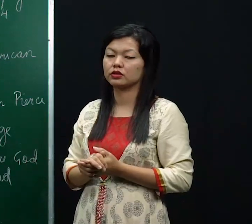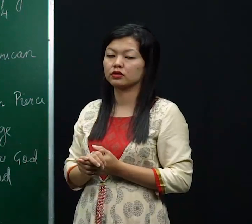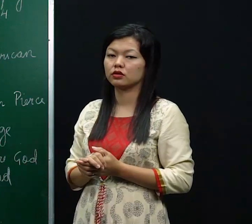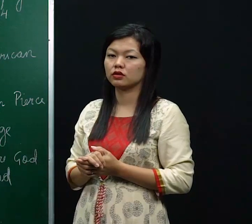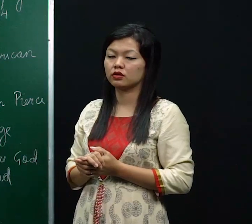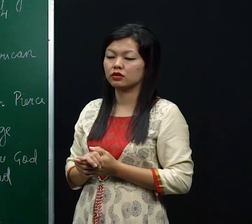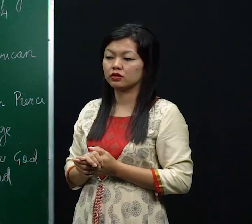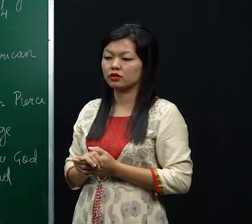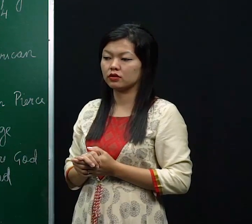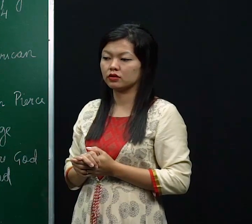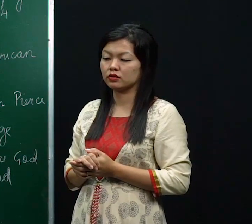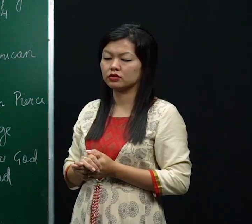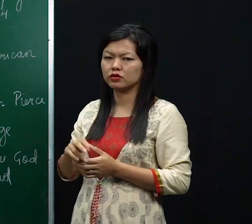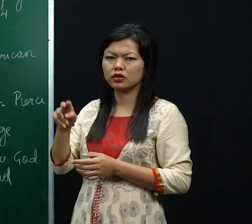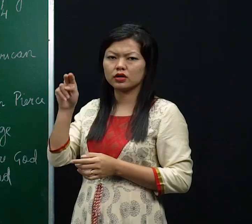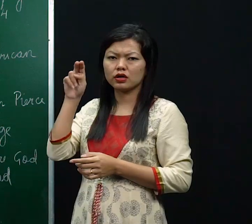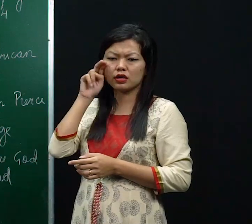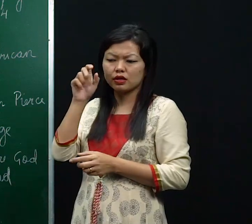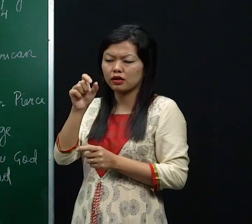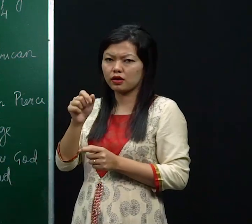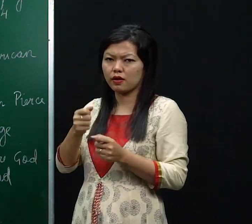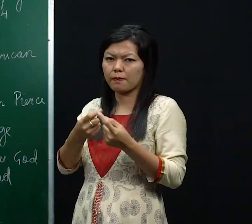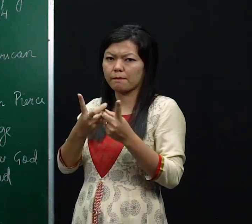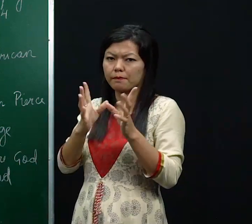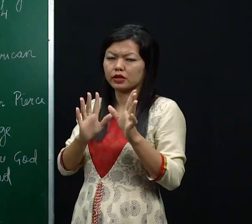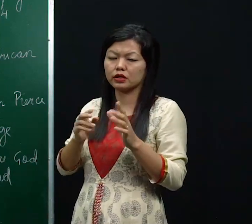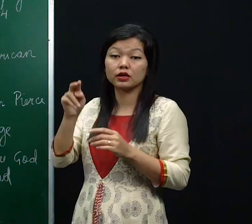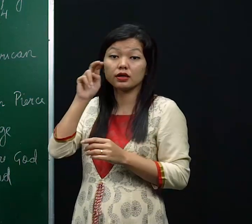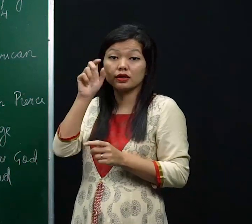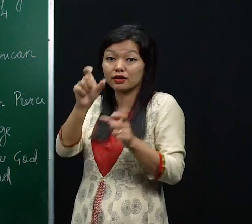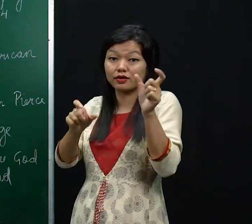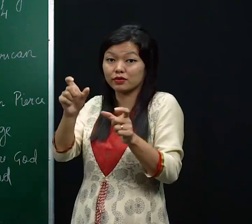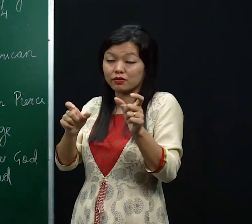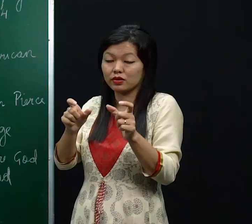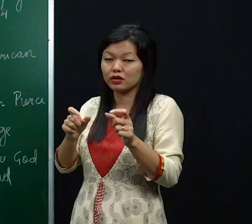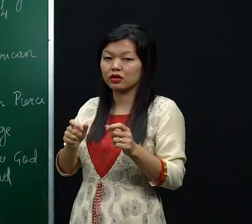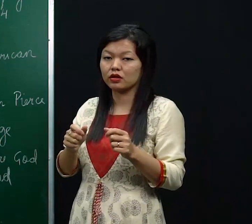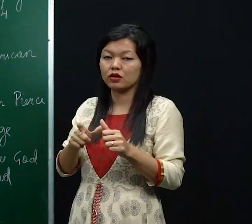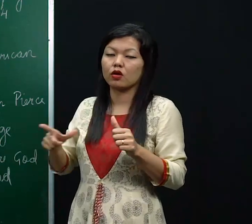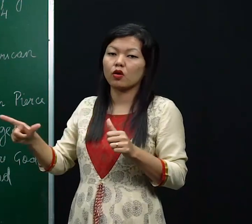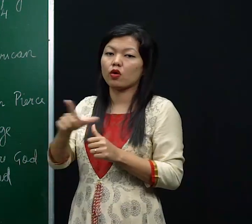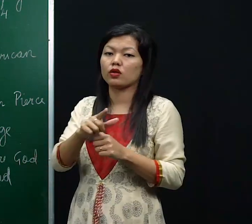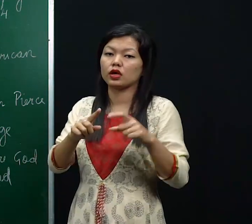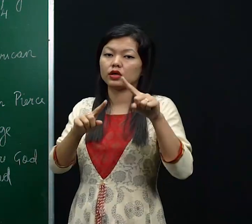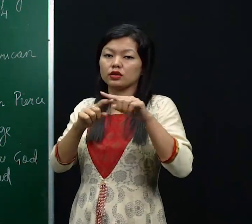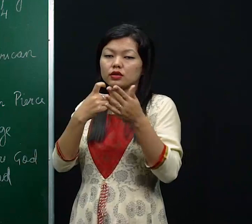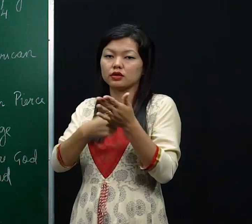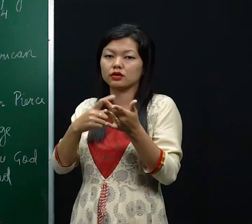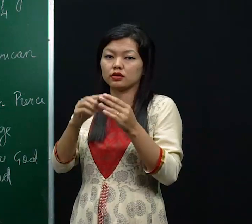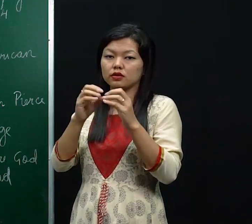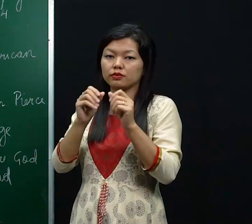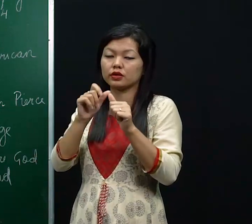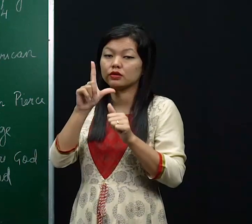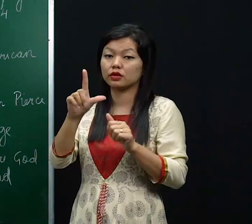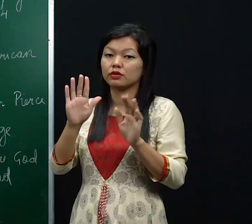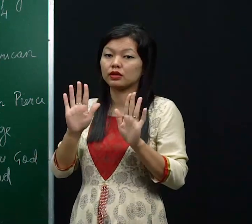people living here in Nagaland are tribals. I do not have to be explaining what tribal is. And so the so-called advanced group of